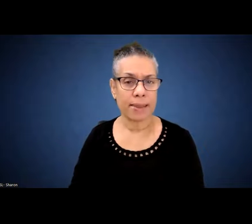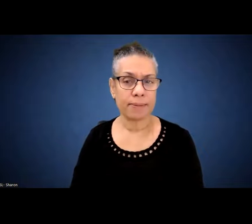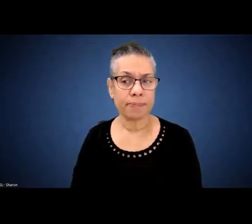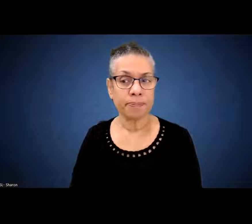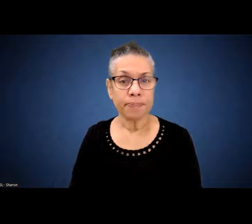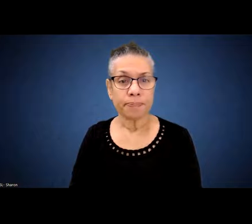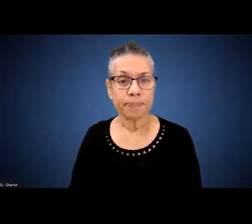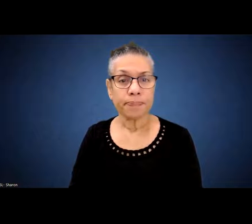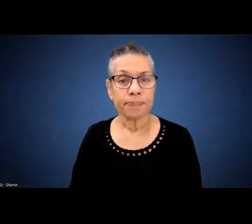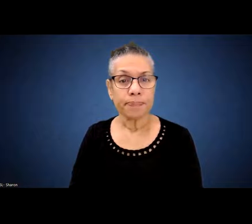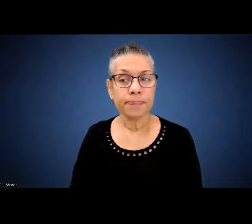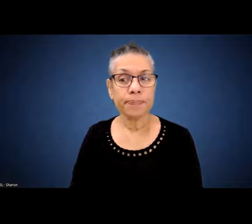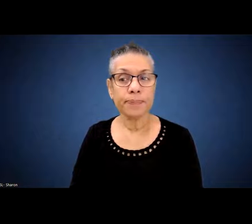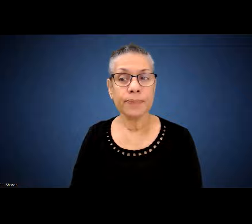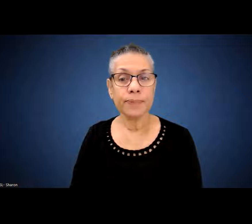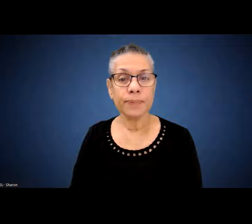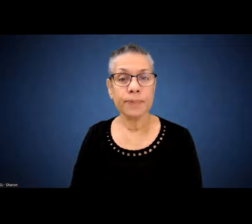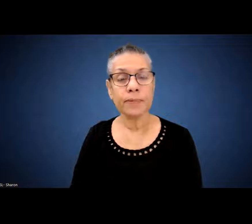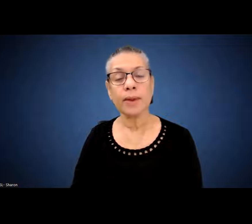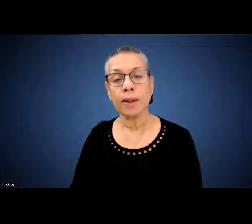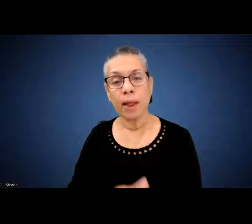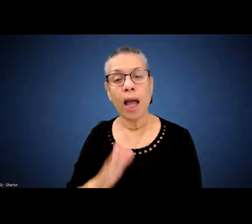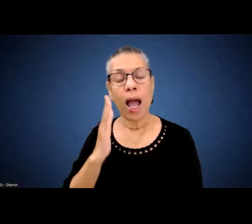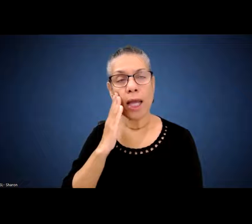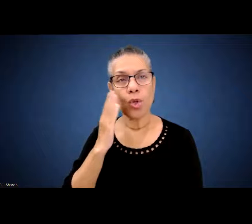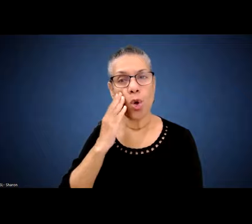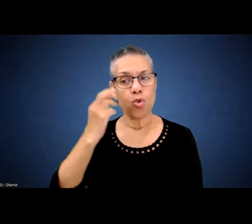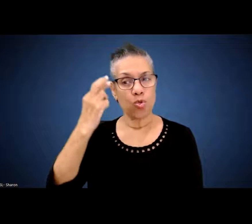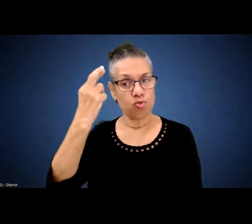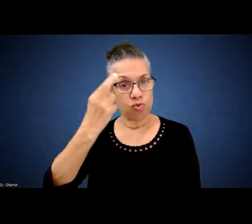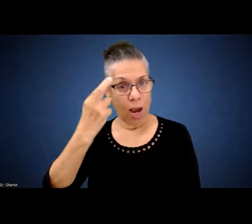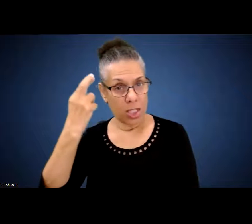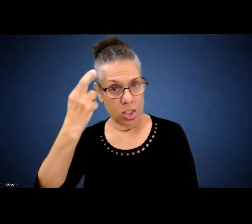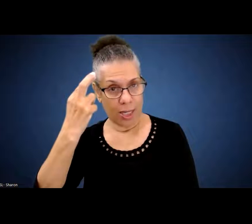So I know that the rationale behind that